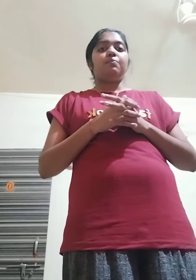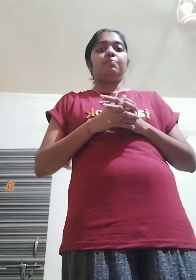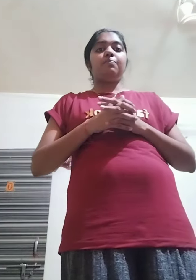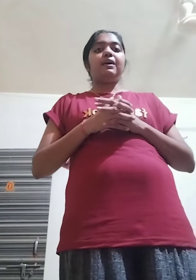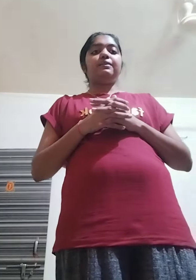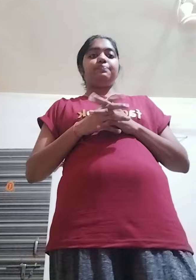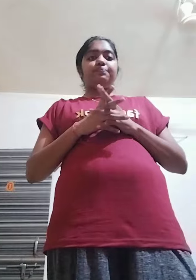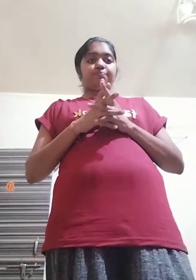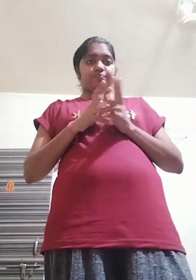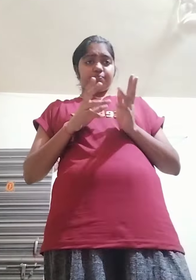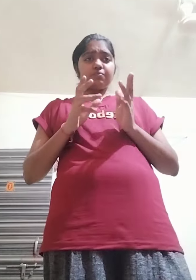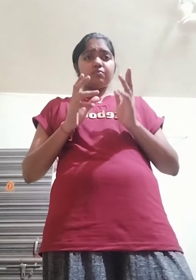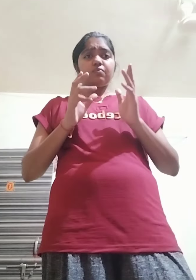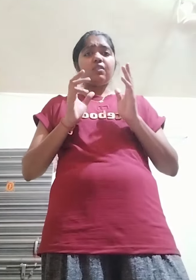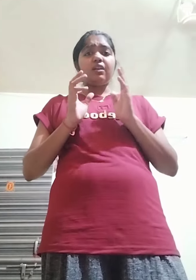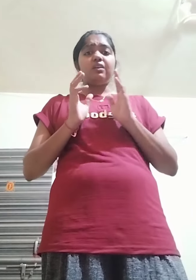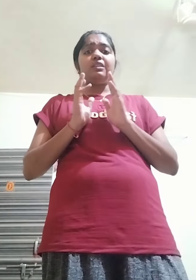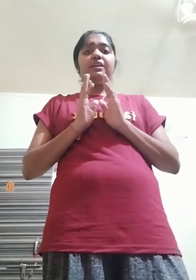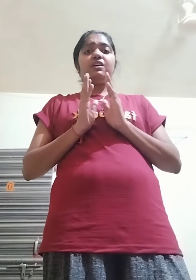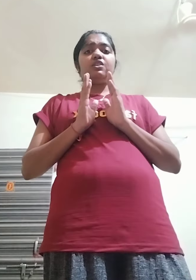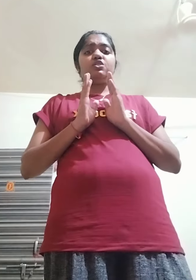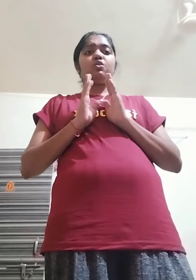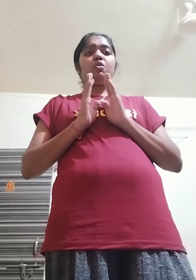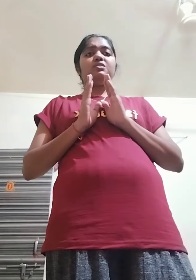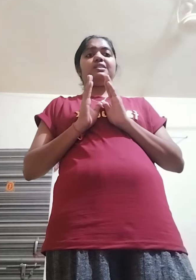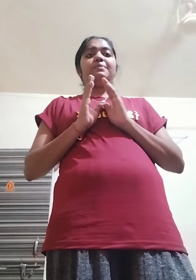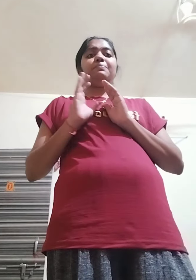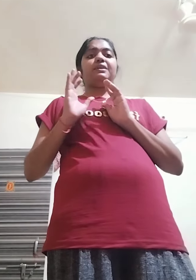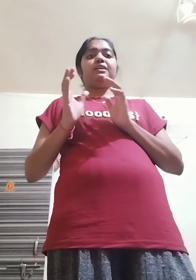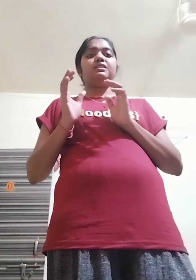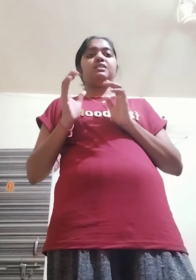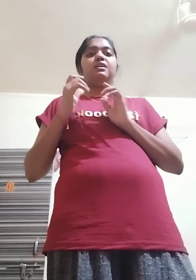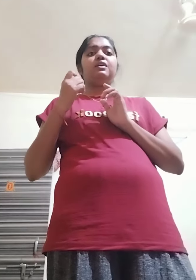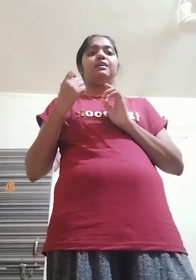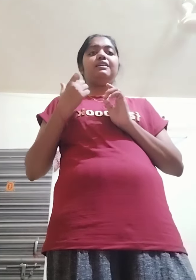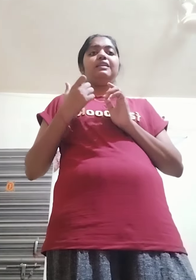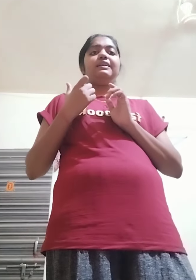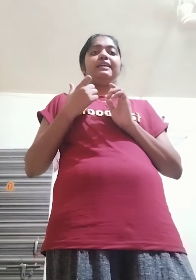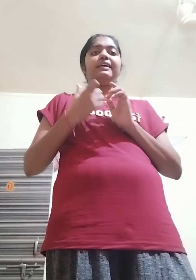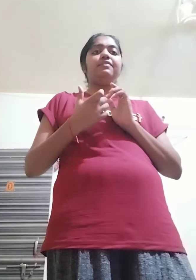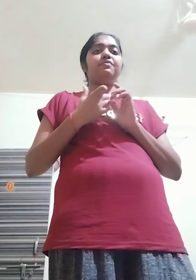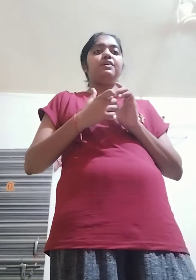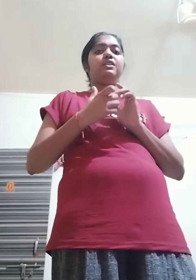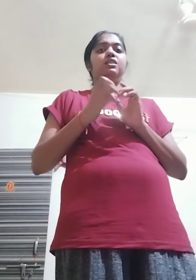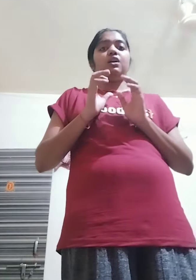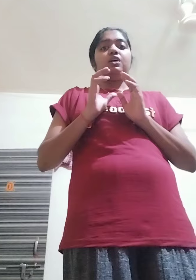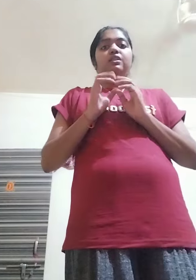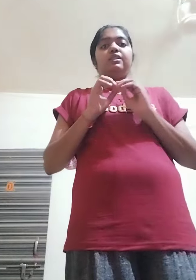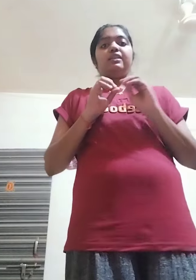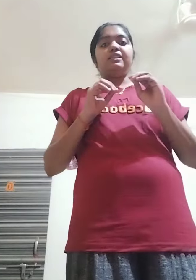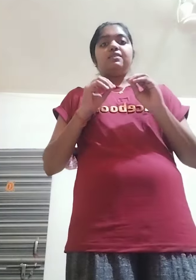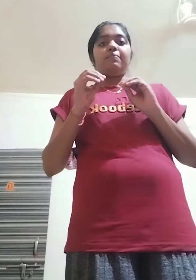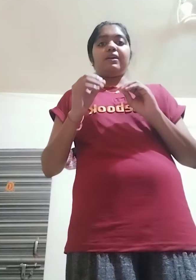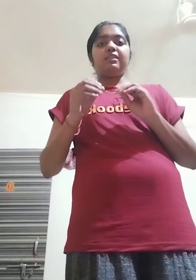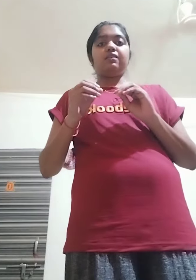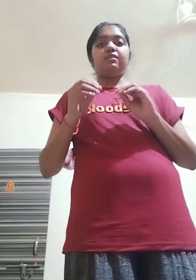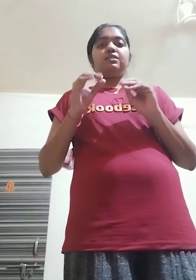But the recursion concept is related with these methods